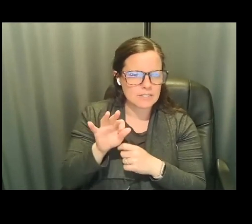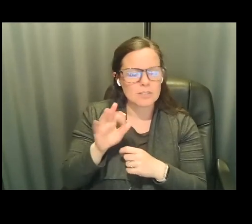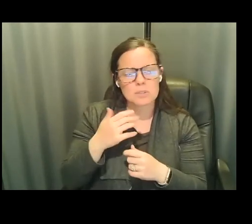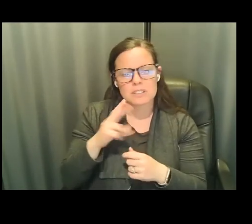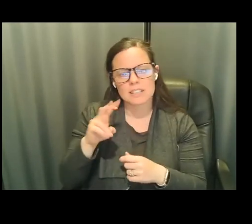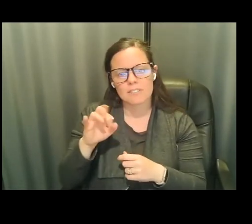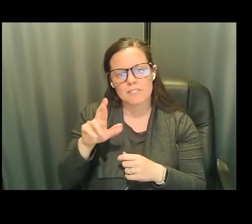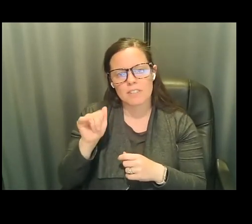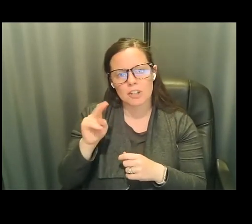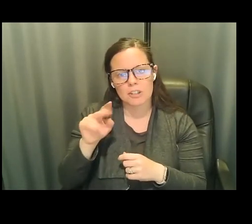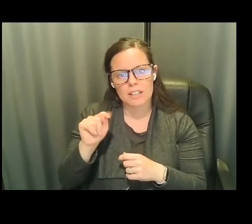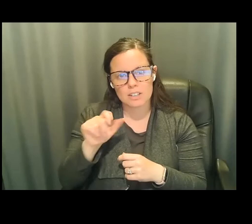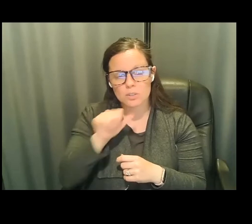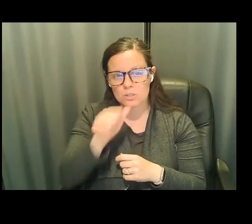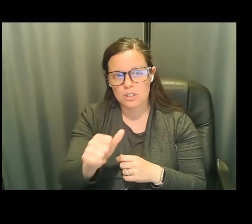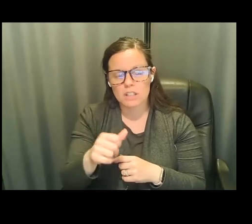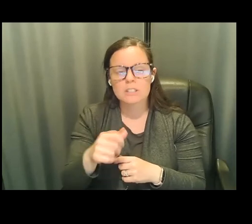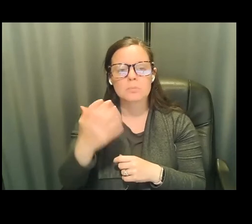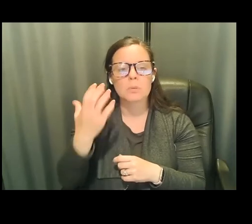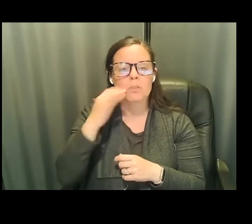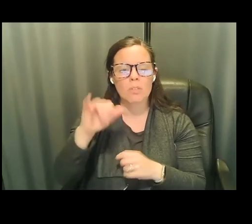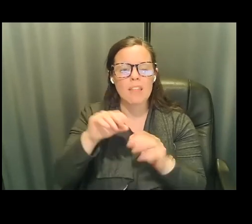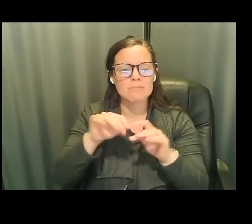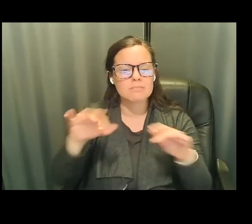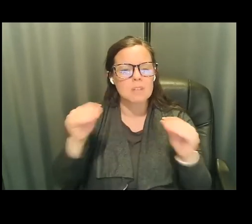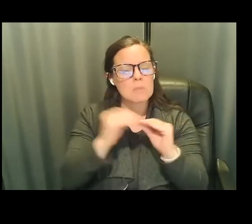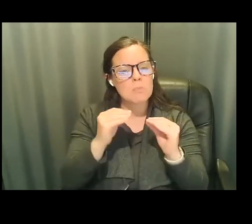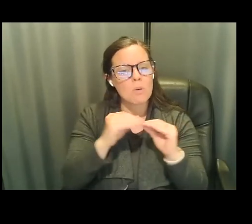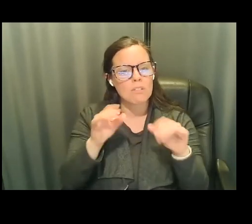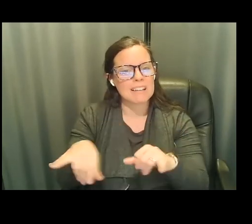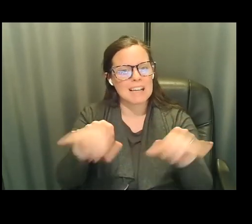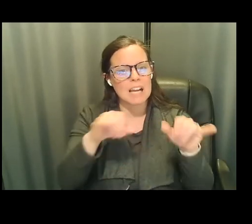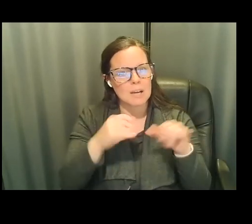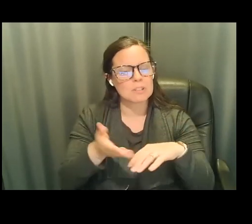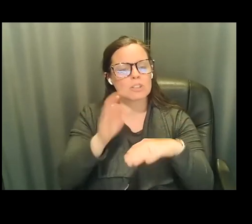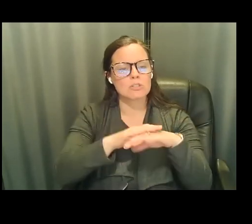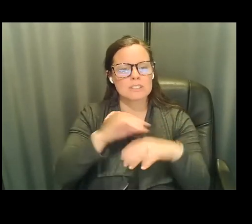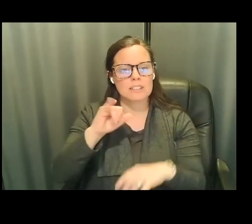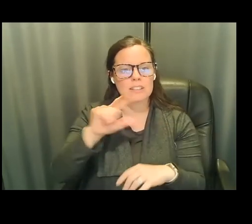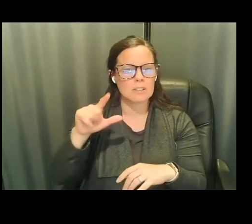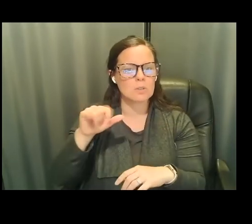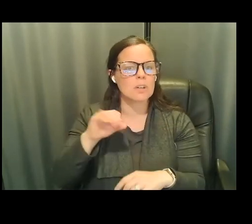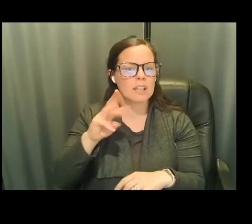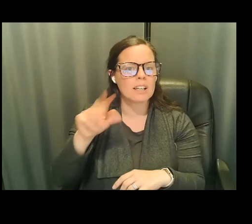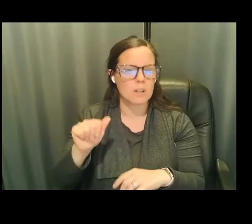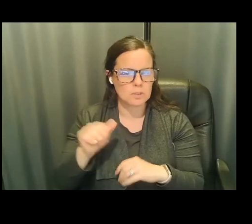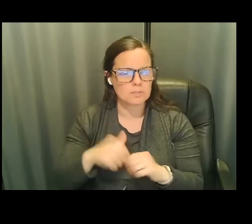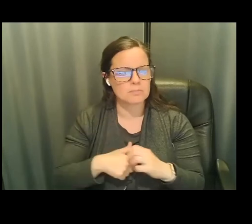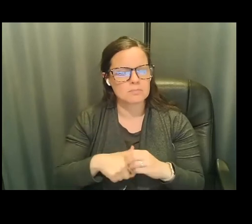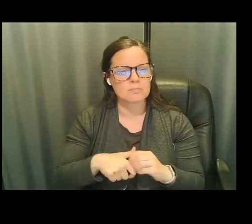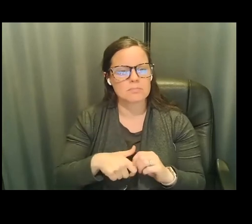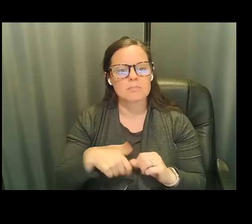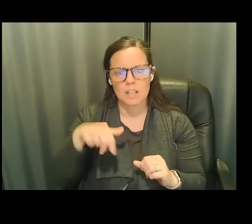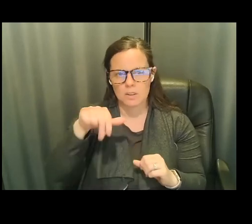but we know that there's a prevalence which is increasing of the COVID variants in Illinois and in Iowa, and Okay. in the Quad Cities as